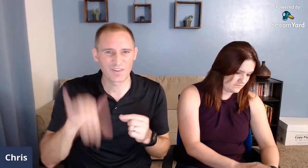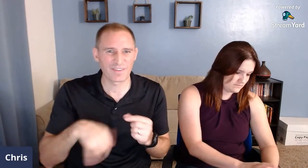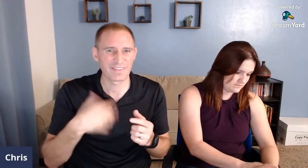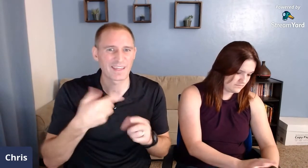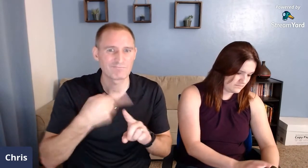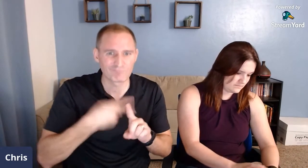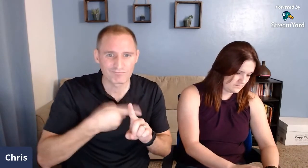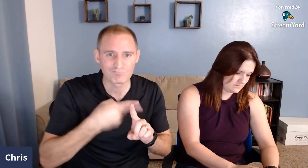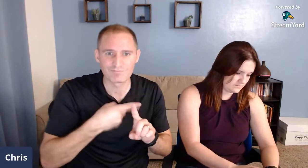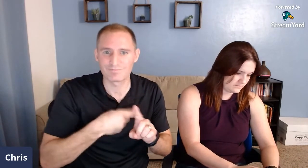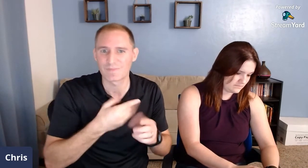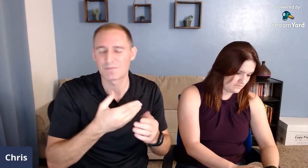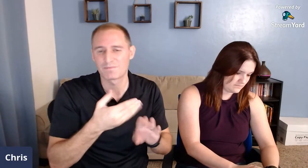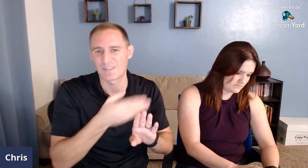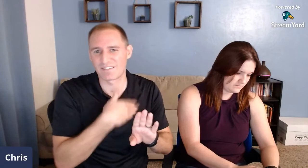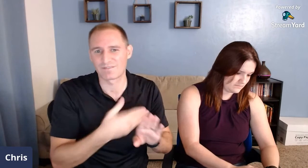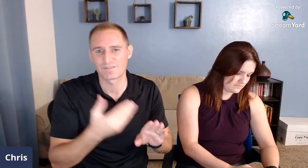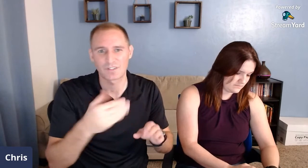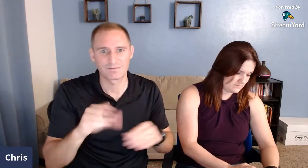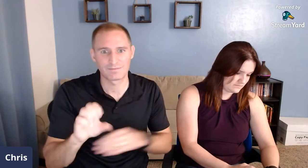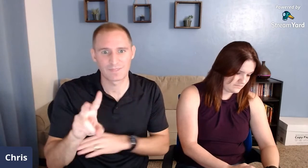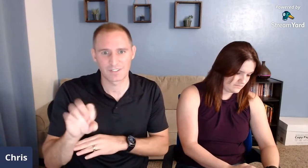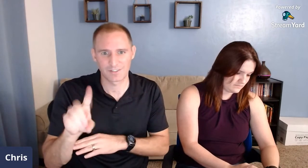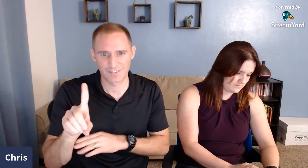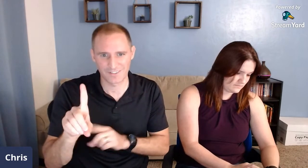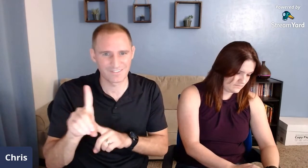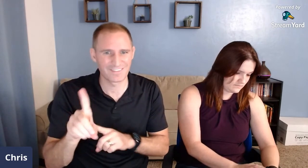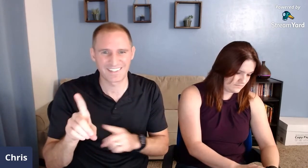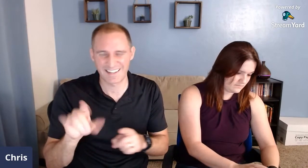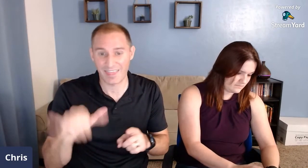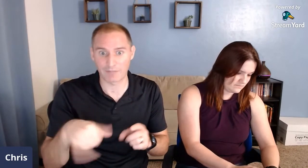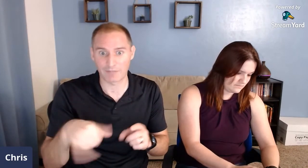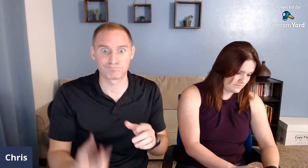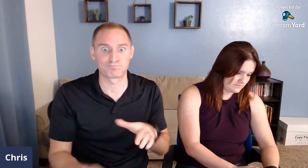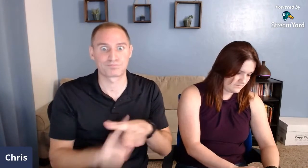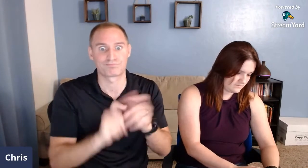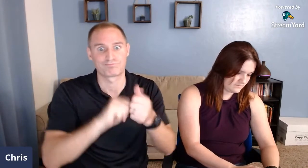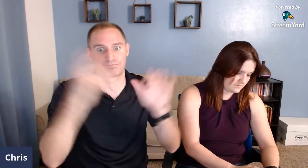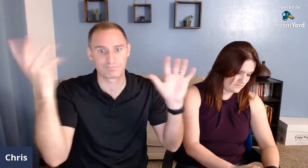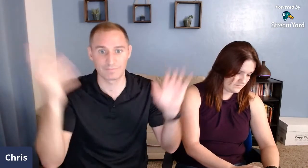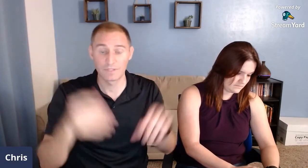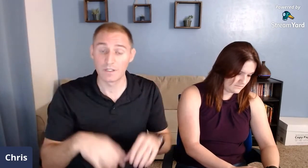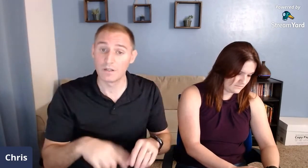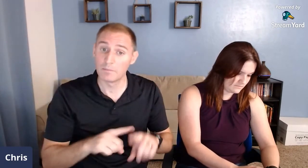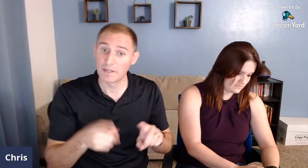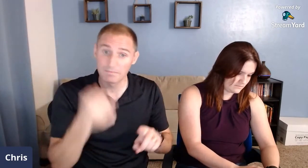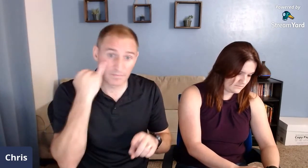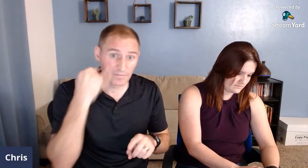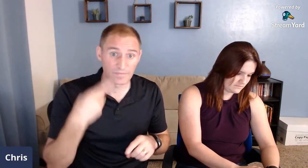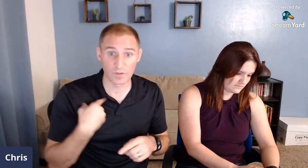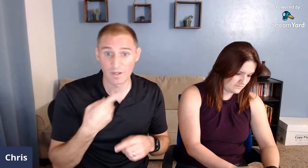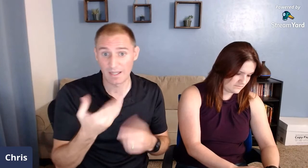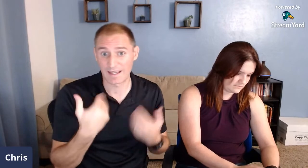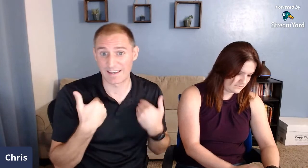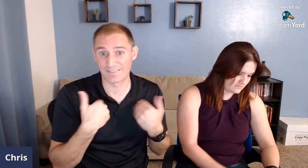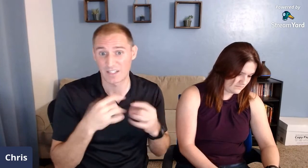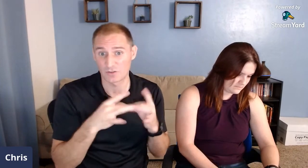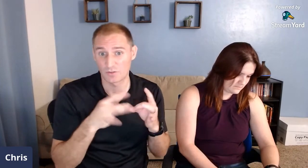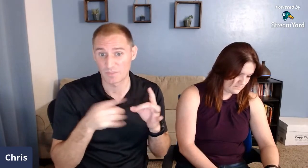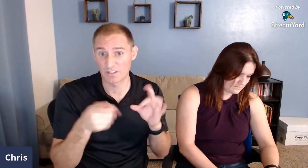month before COVID happened. So if you have a Starbucks near you, you can ask them about it and see when they might start